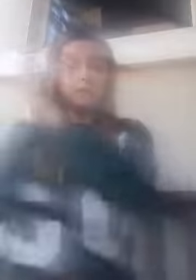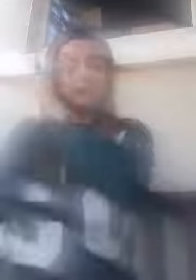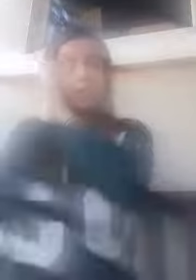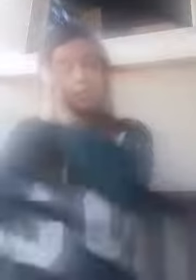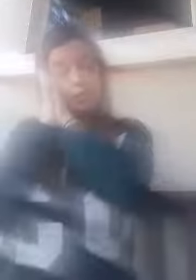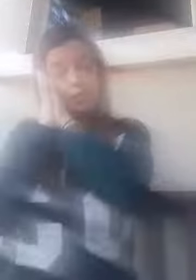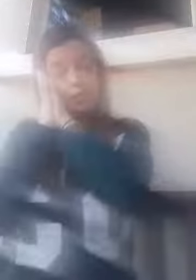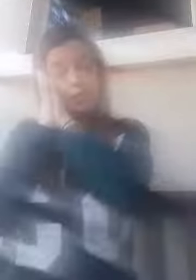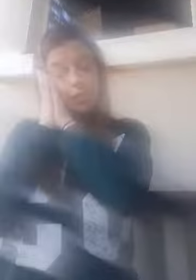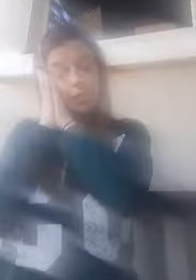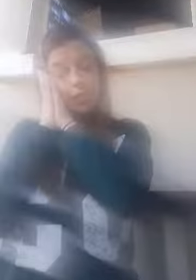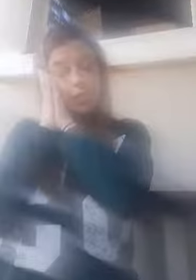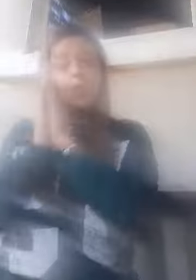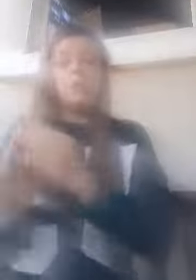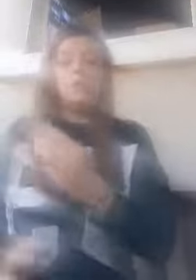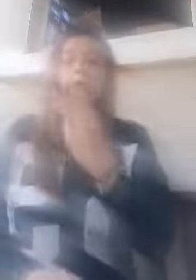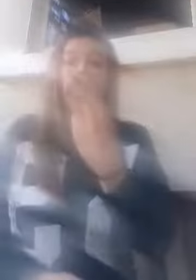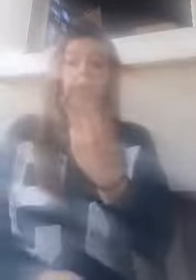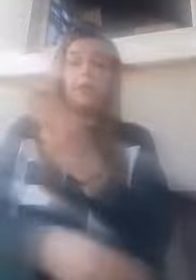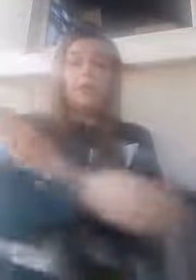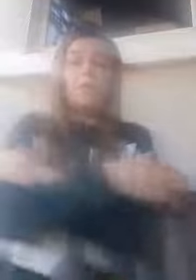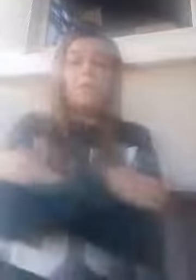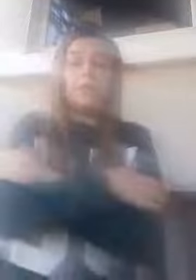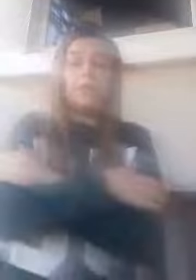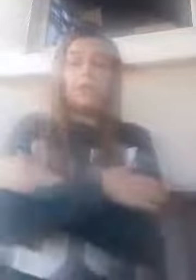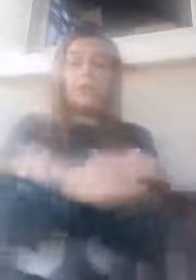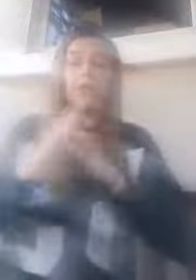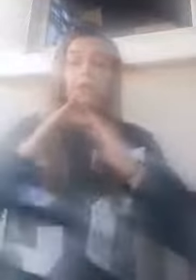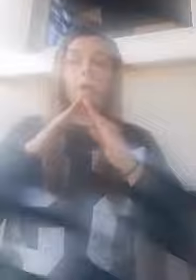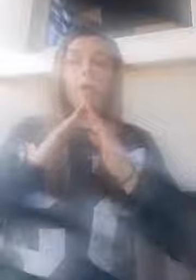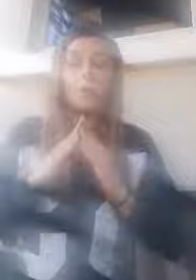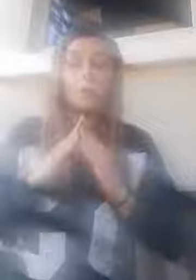was sleeping, the three bears came home.